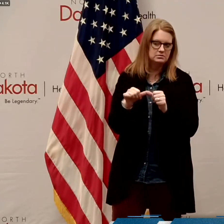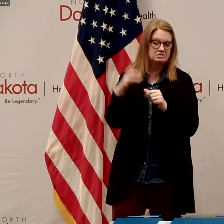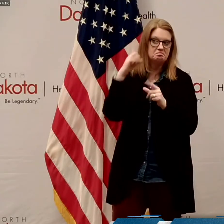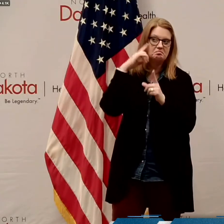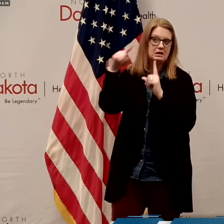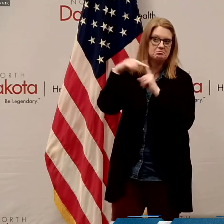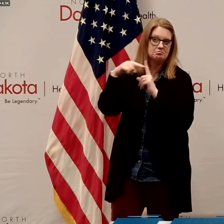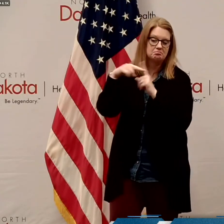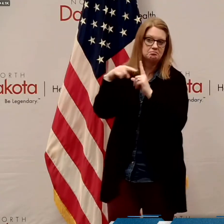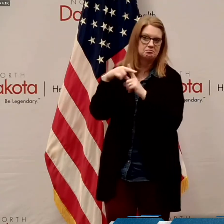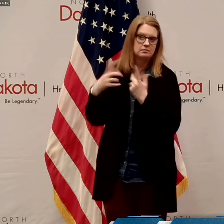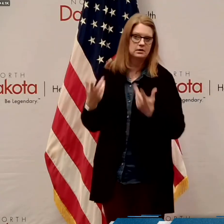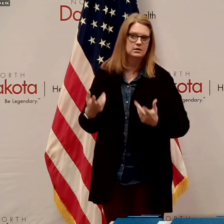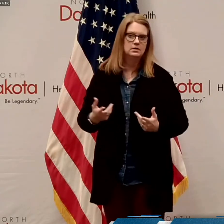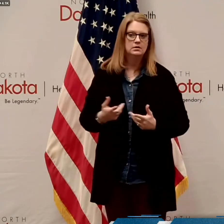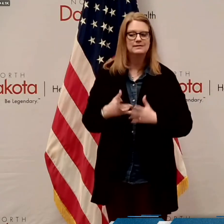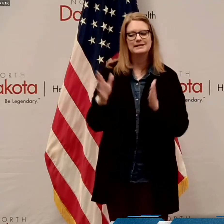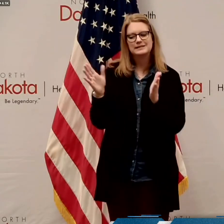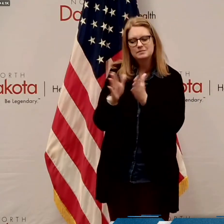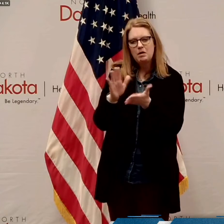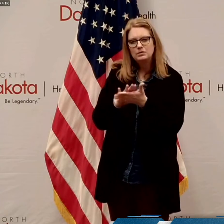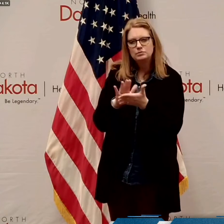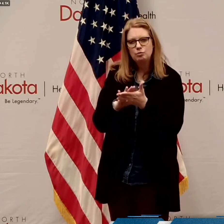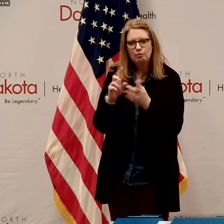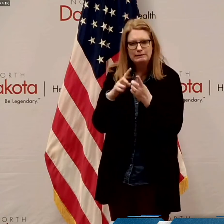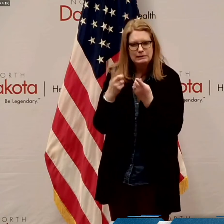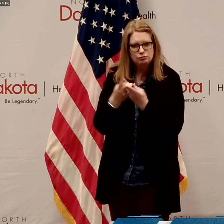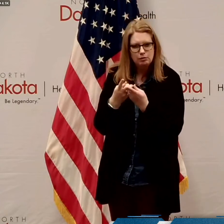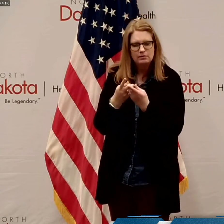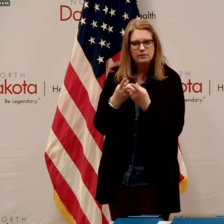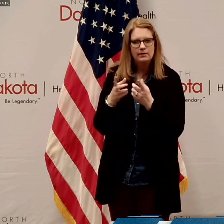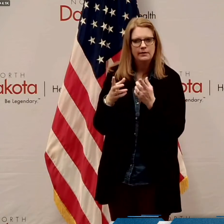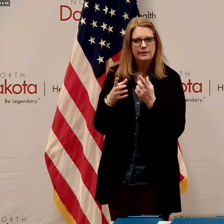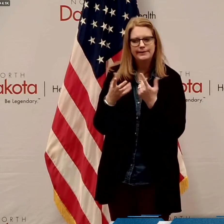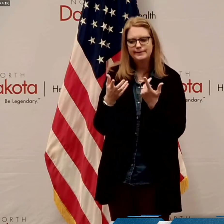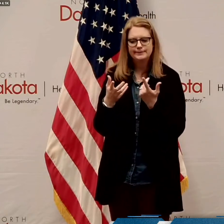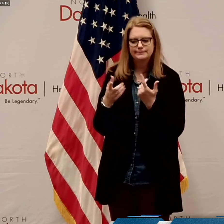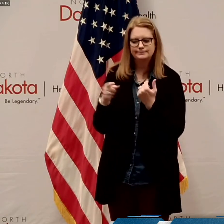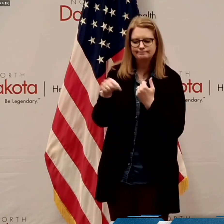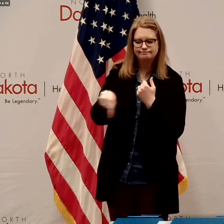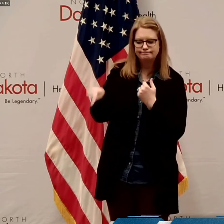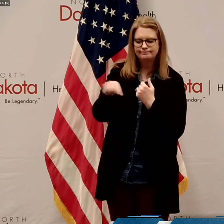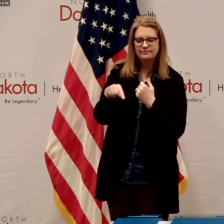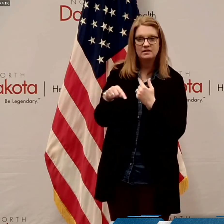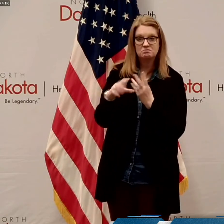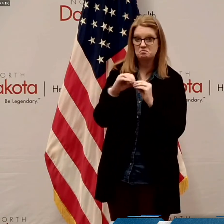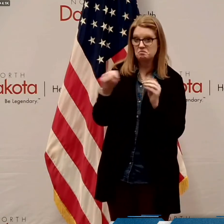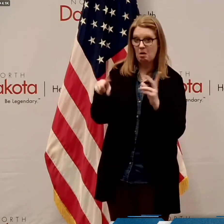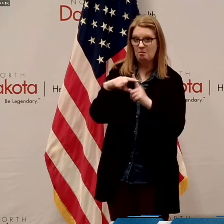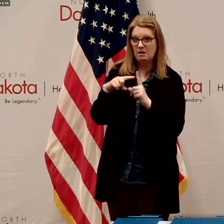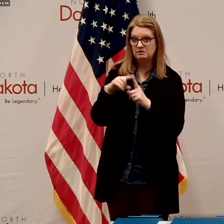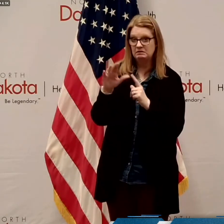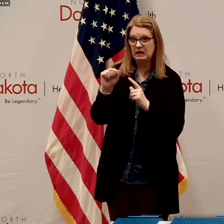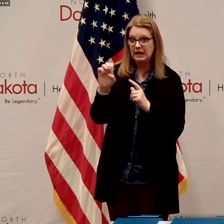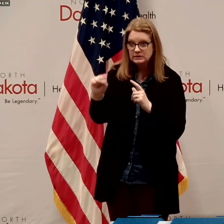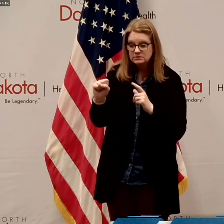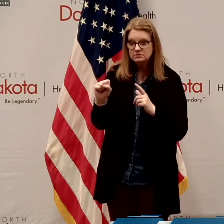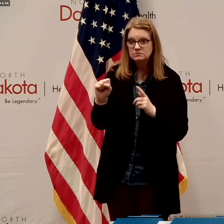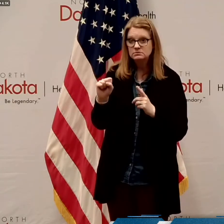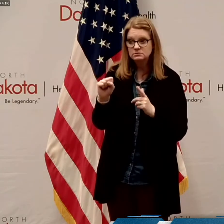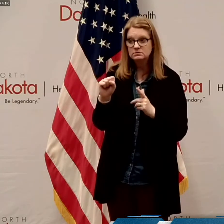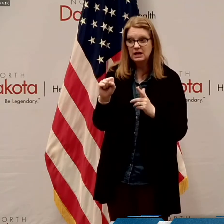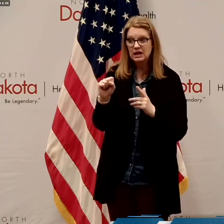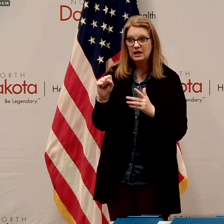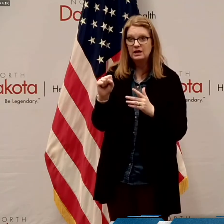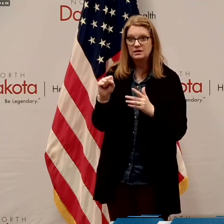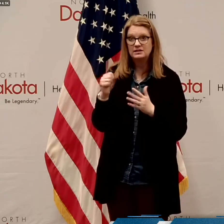optimistic. I mean, if we've got a small school district in an area where there's no positive cases and we're coming